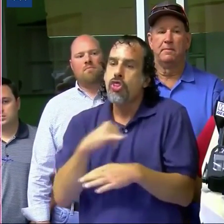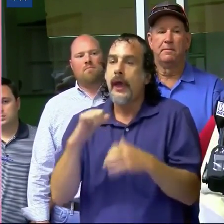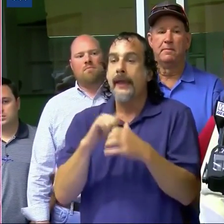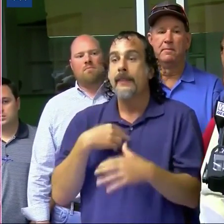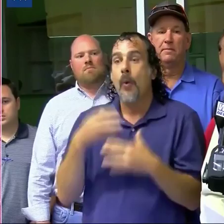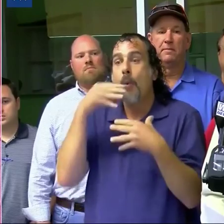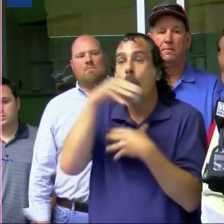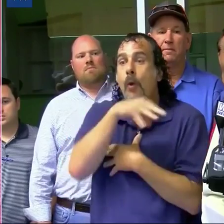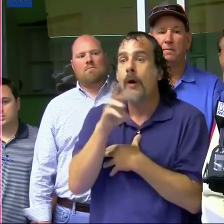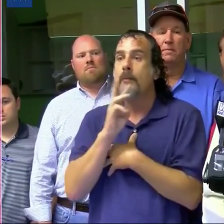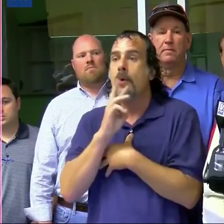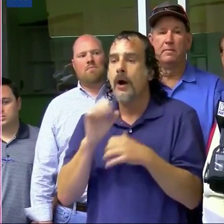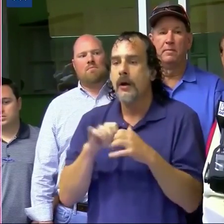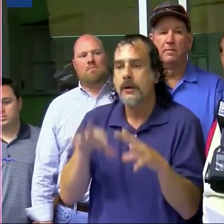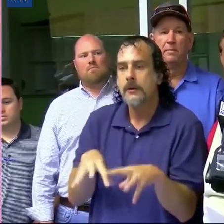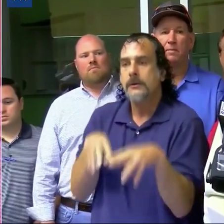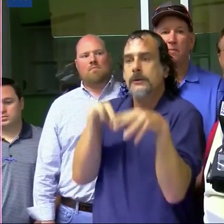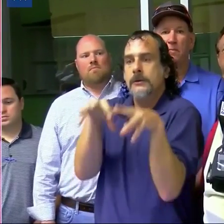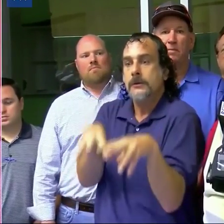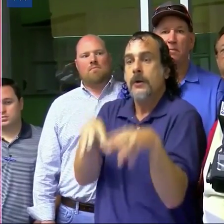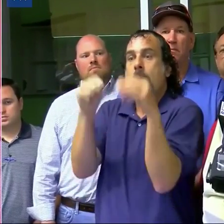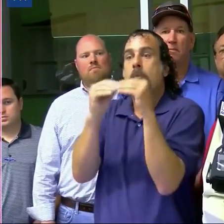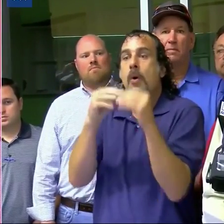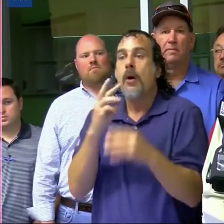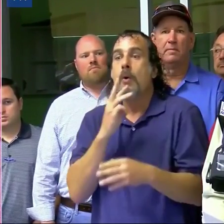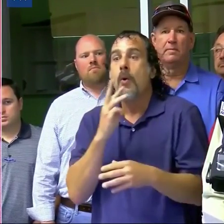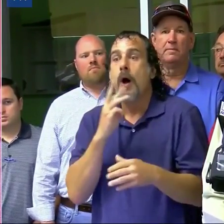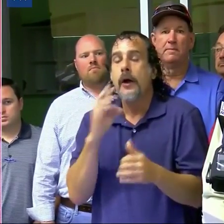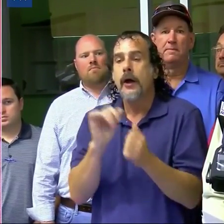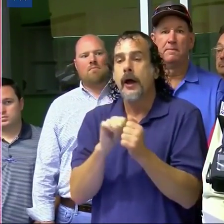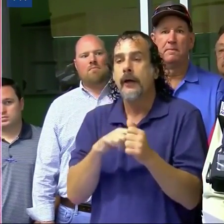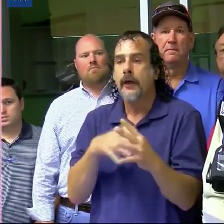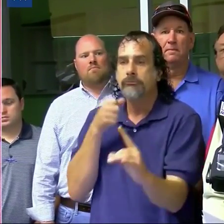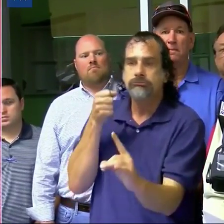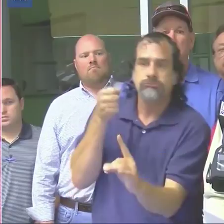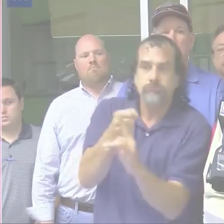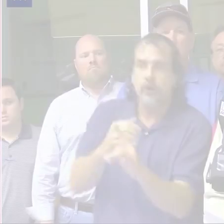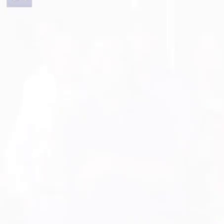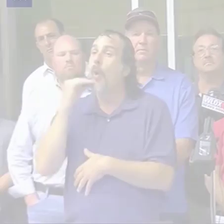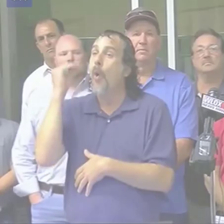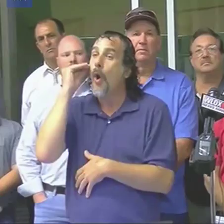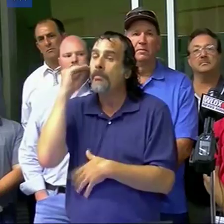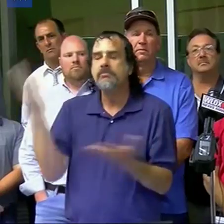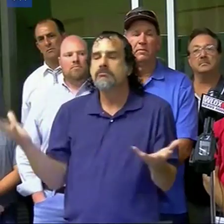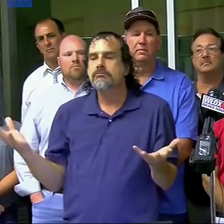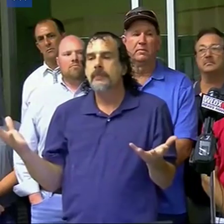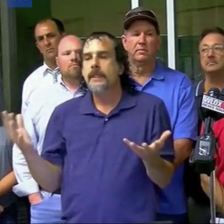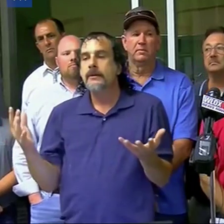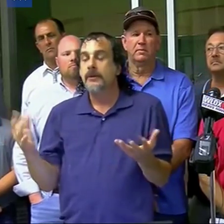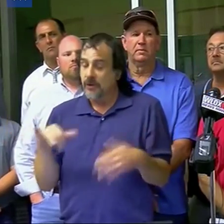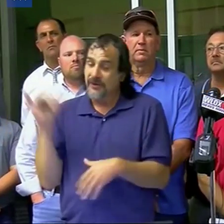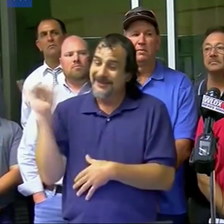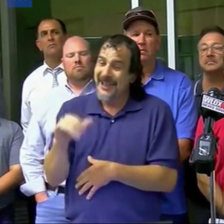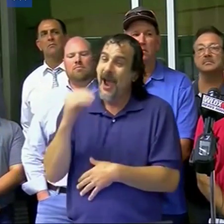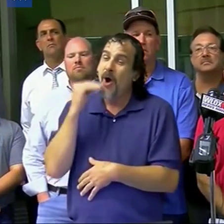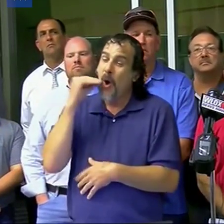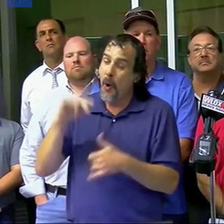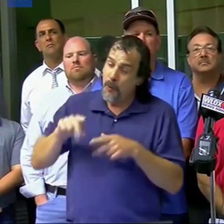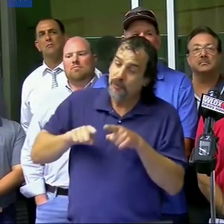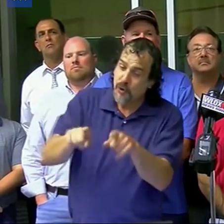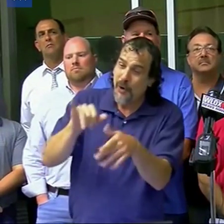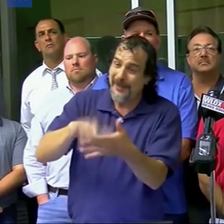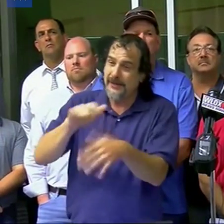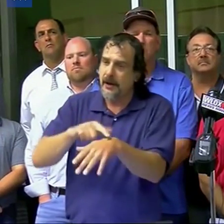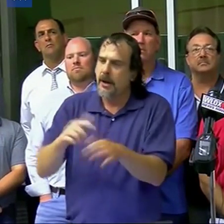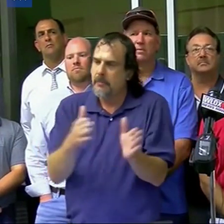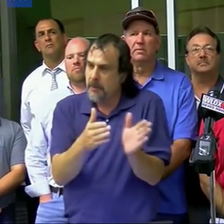water to be able to pick up more moisture and then strike our Gulf Coast. Obviously, you can stay home during this one, but